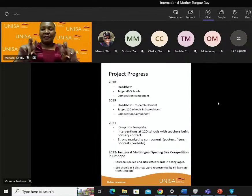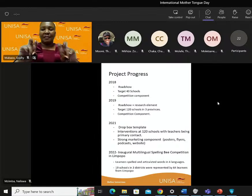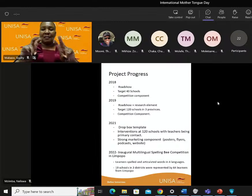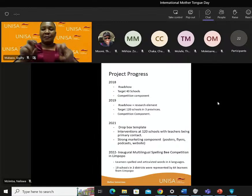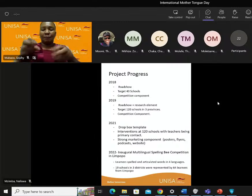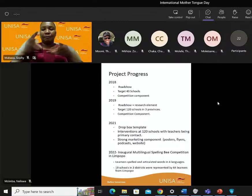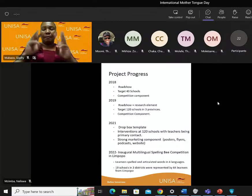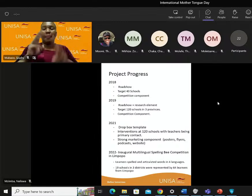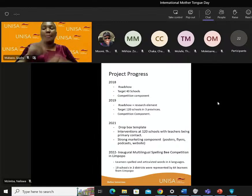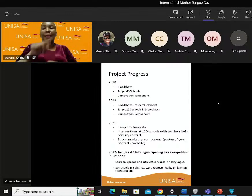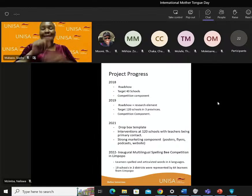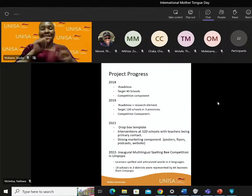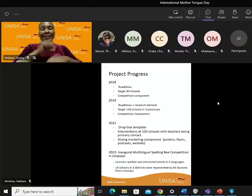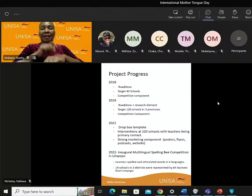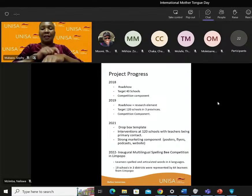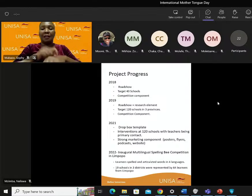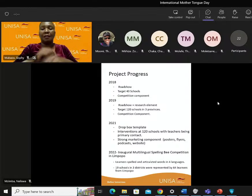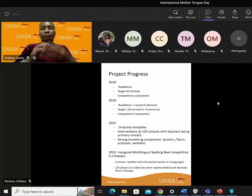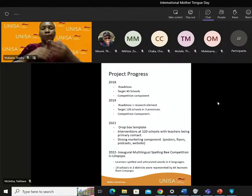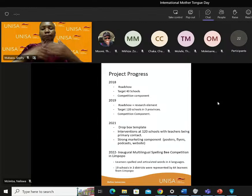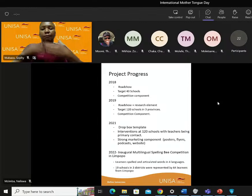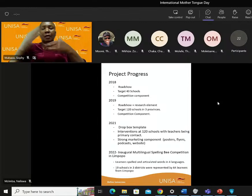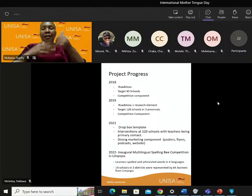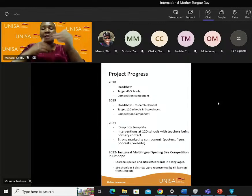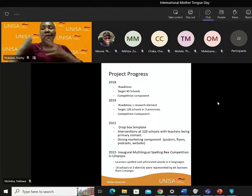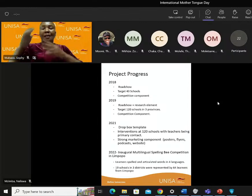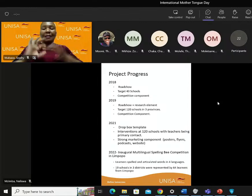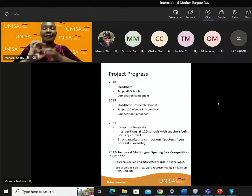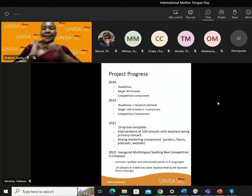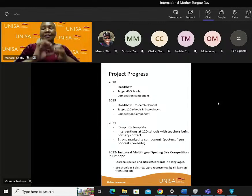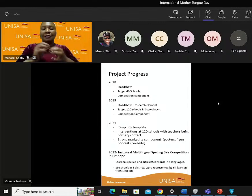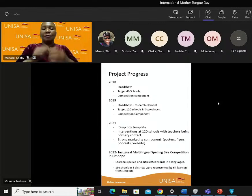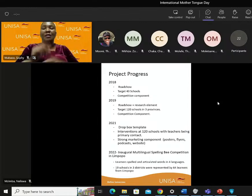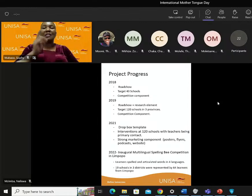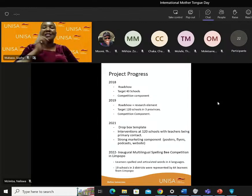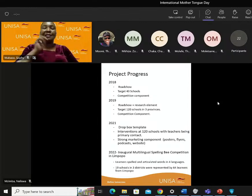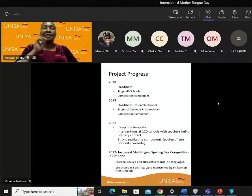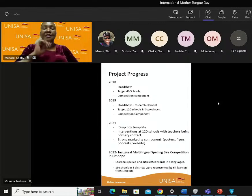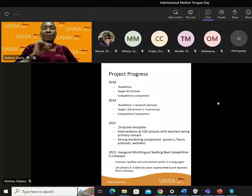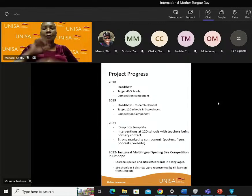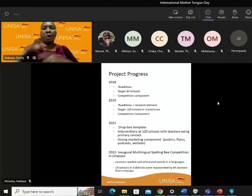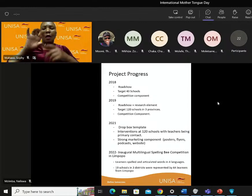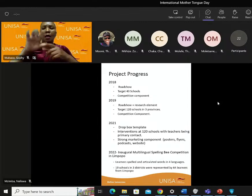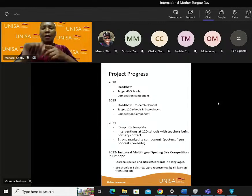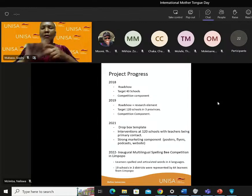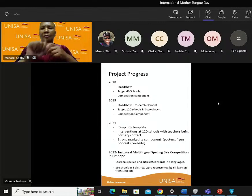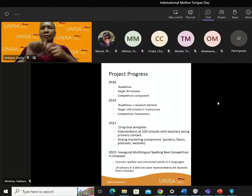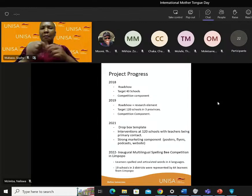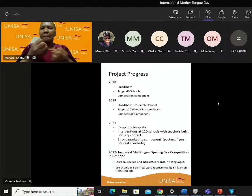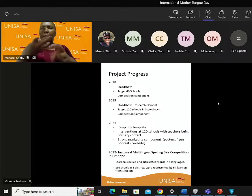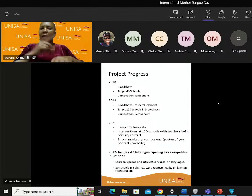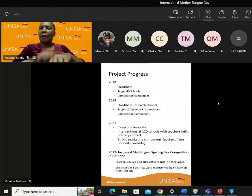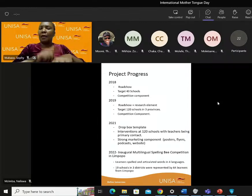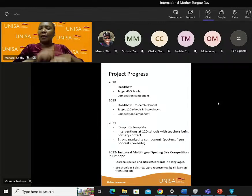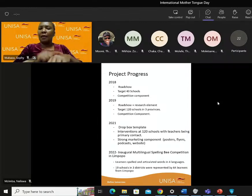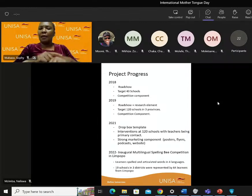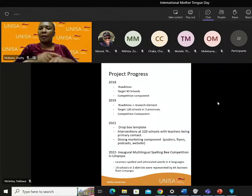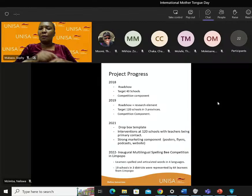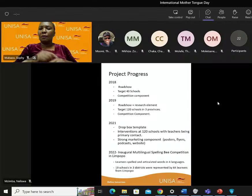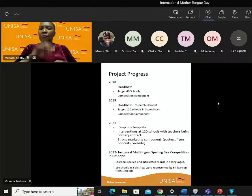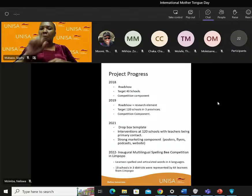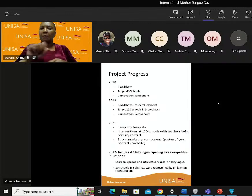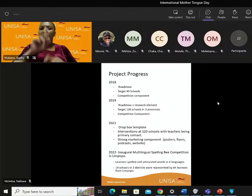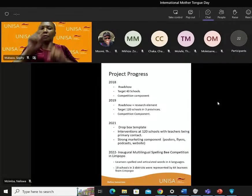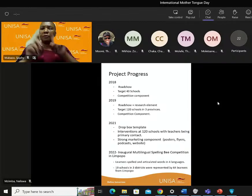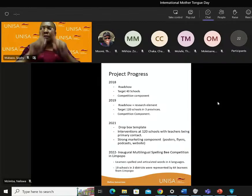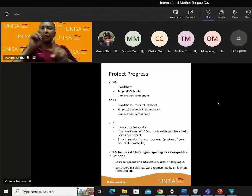By that time, we've established relationships with the teachers, and we found that many a times we get questions from